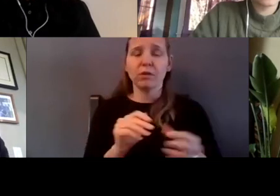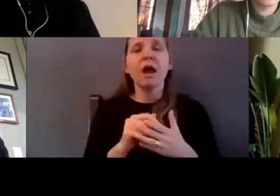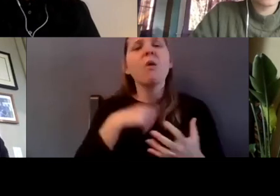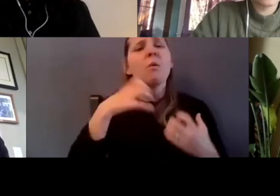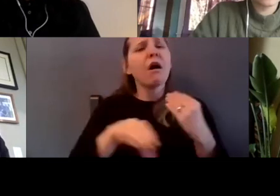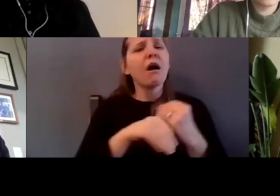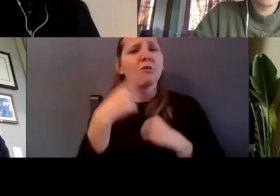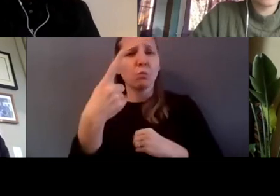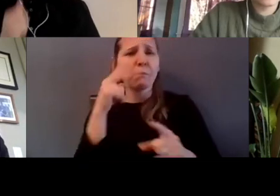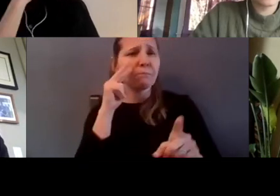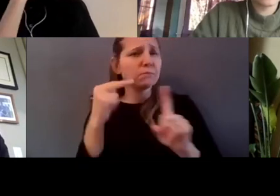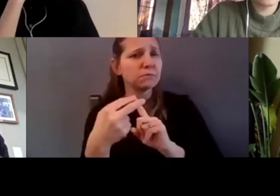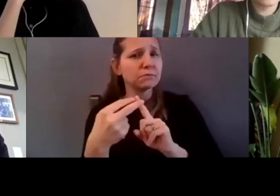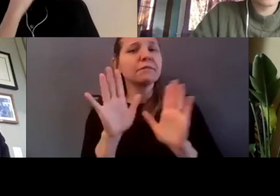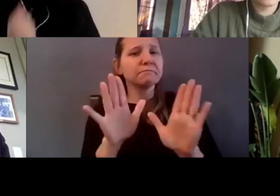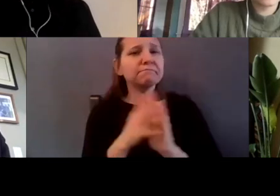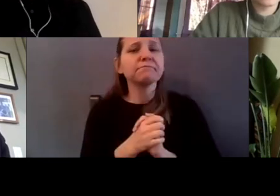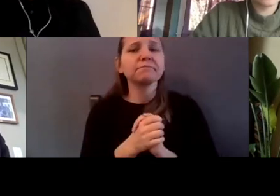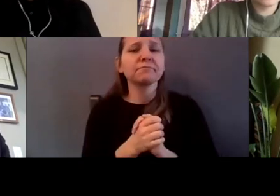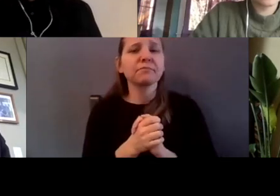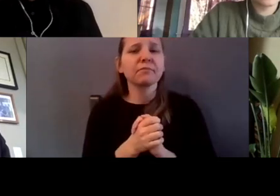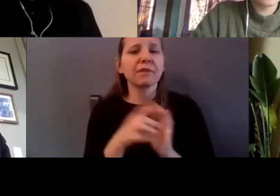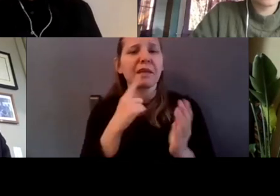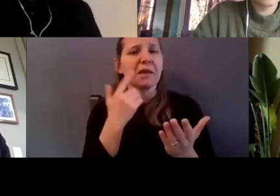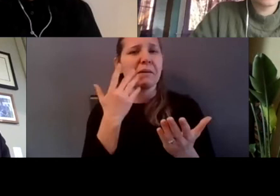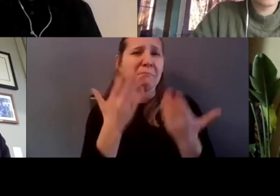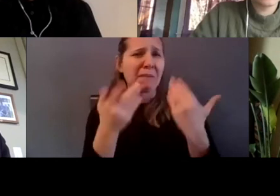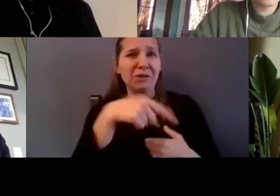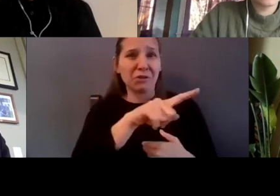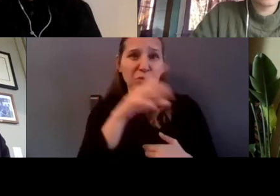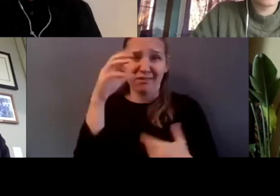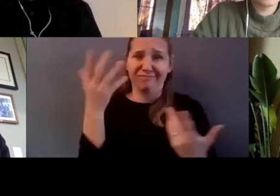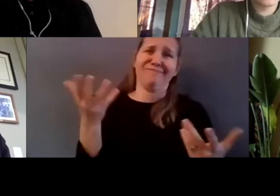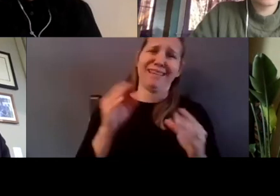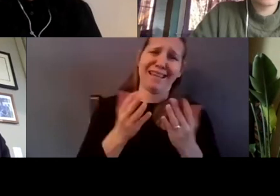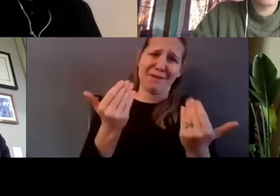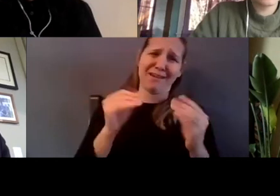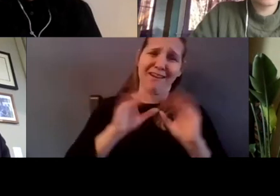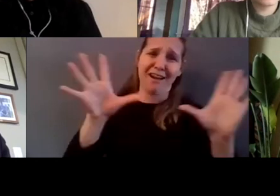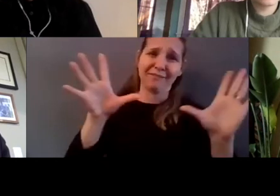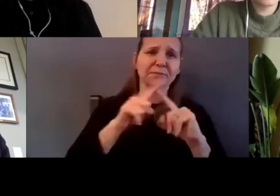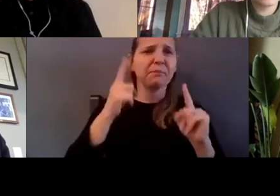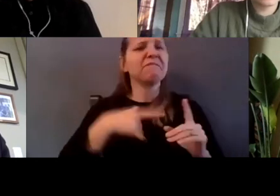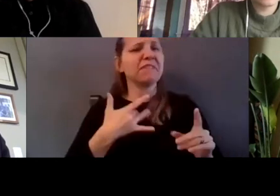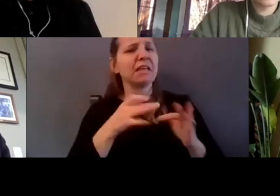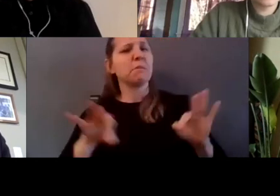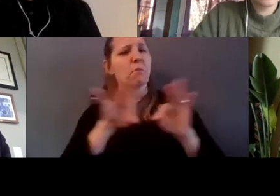perspective, which may seem a little bit obvious, but I think it needs calling out, which is